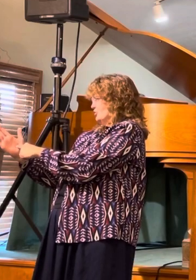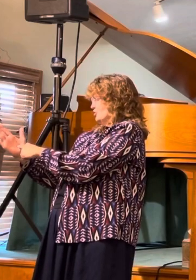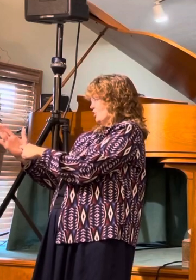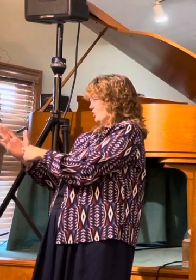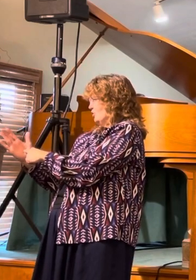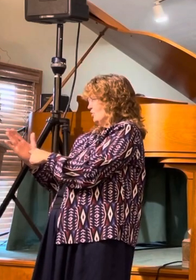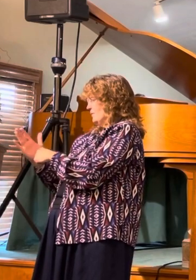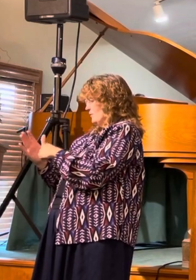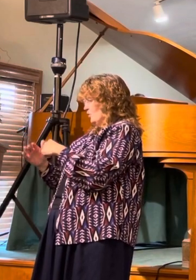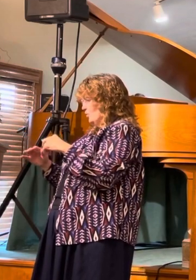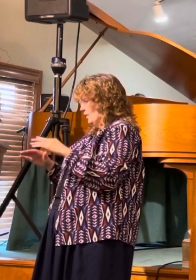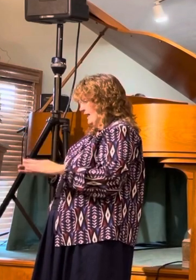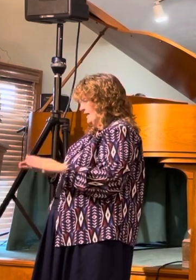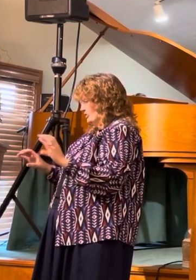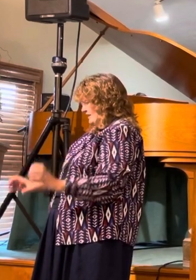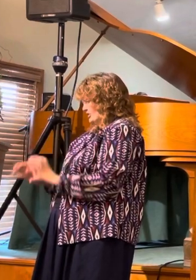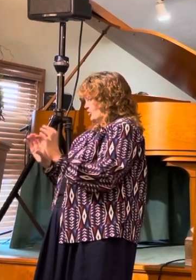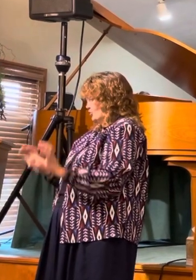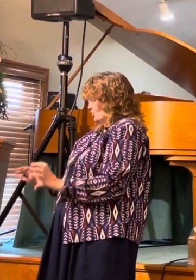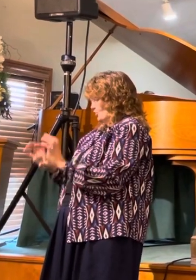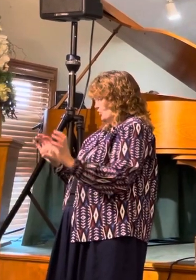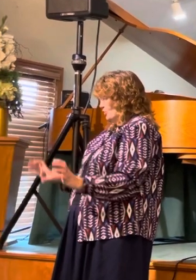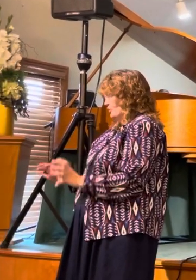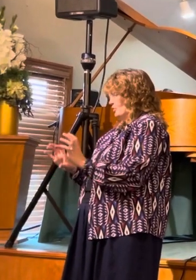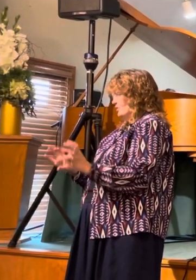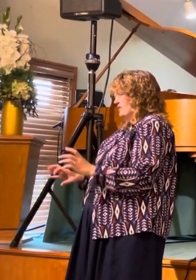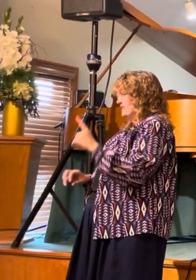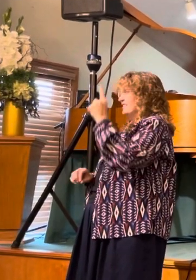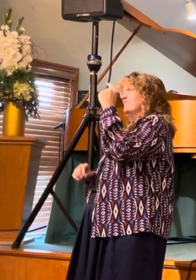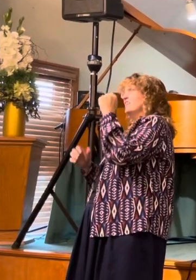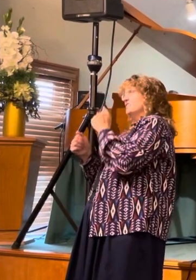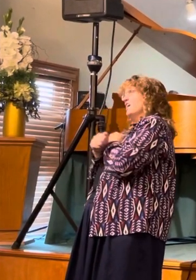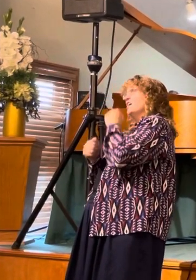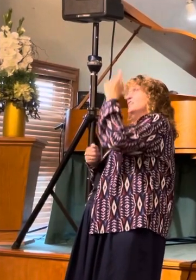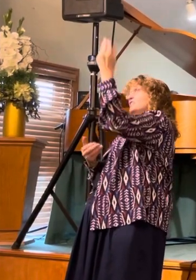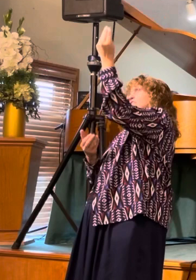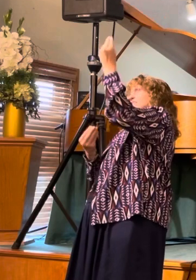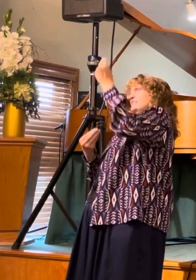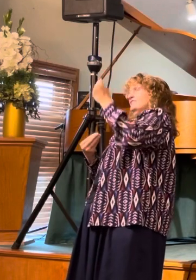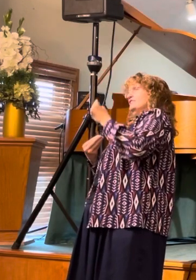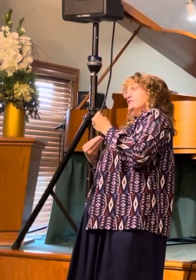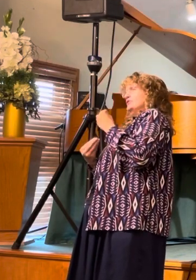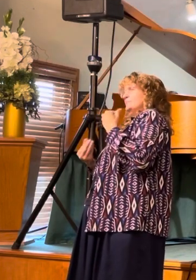my life, the love that you've given to me?